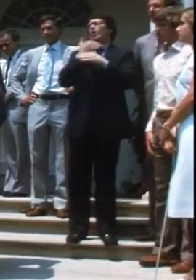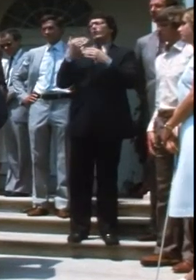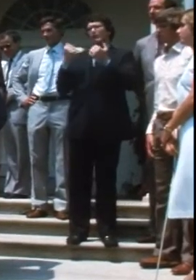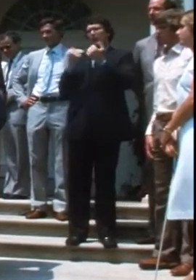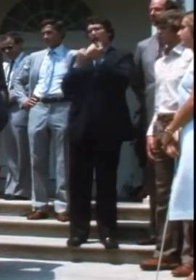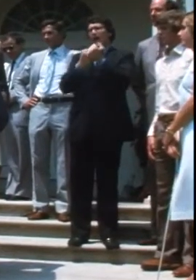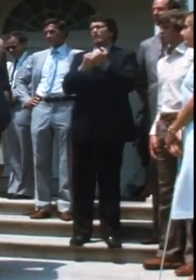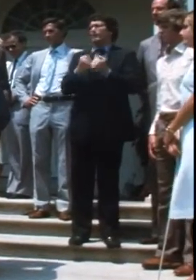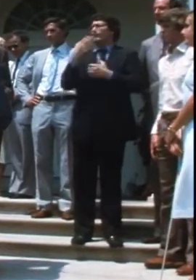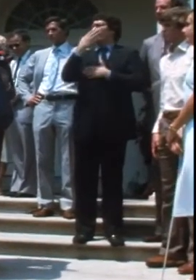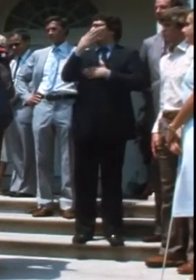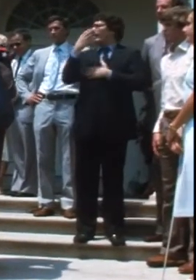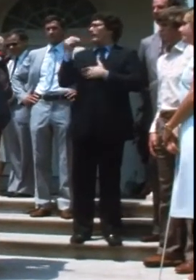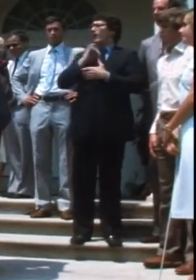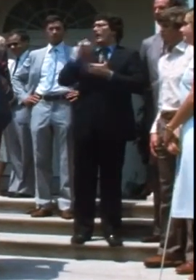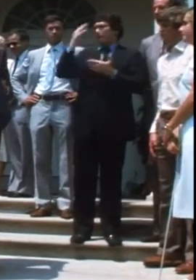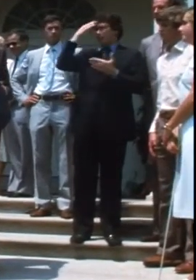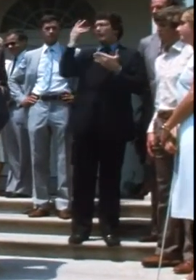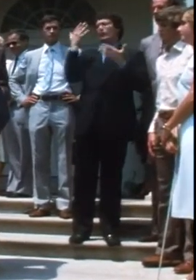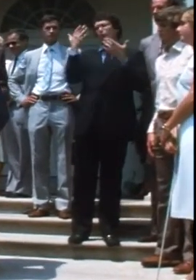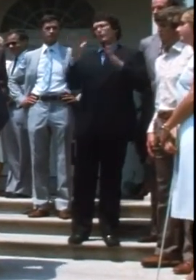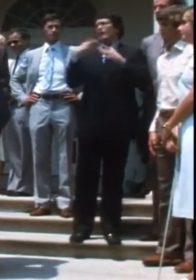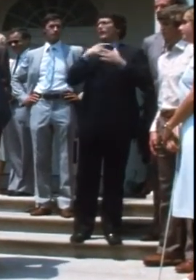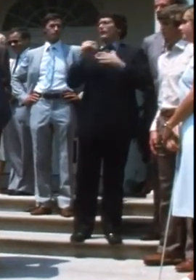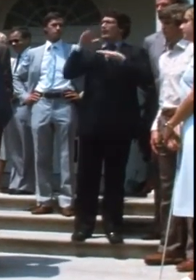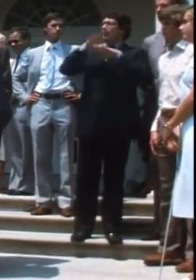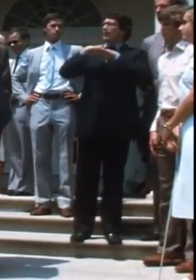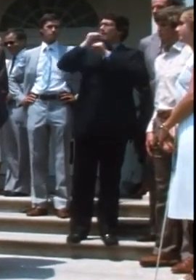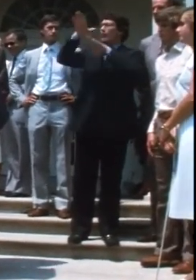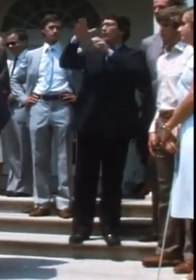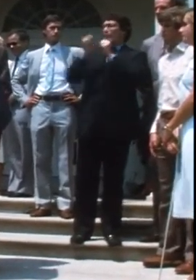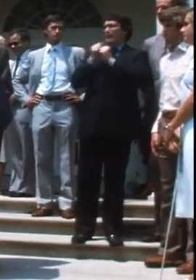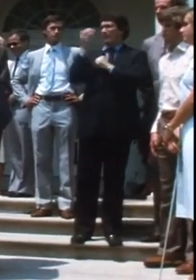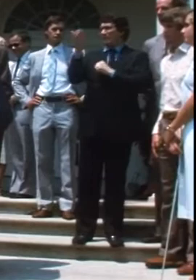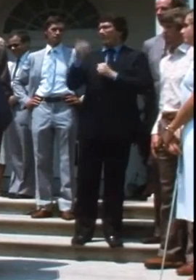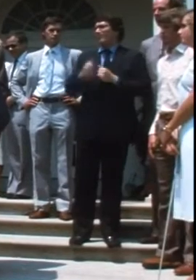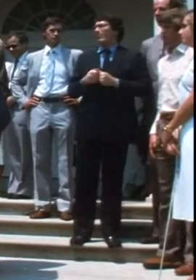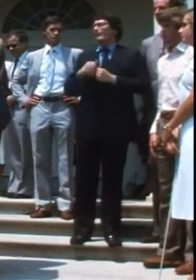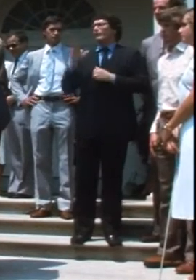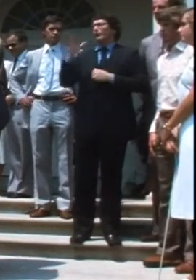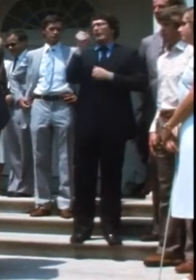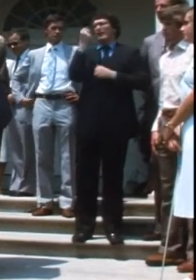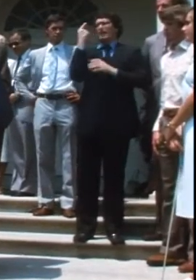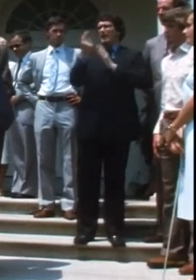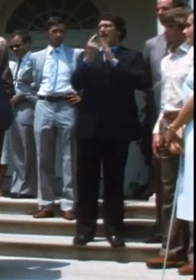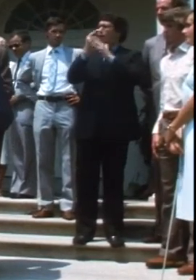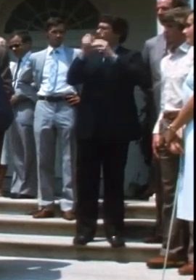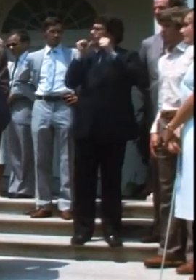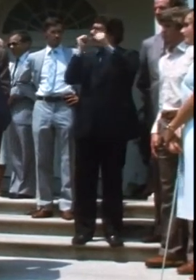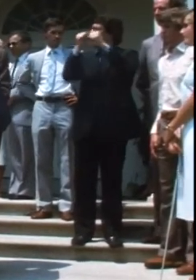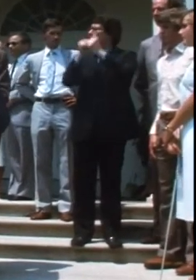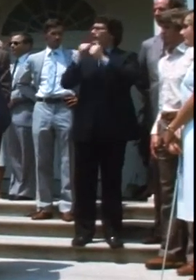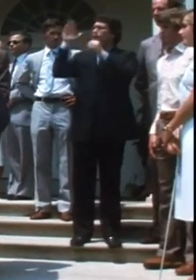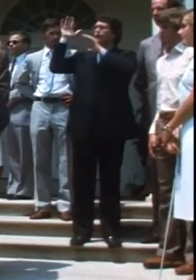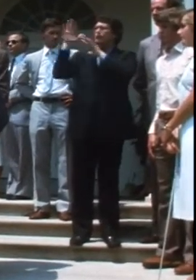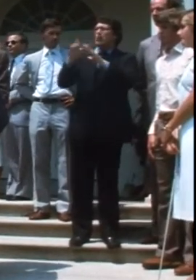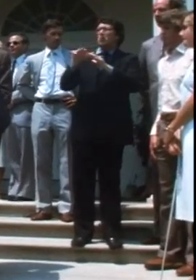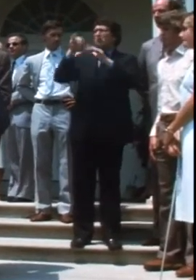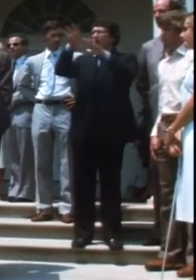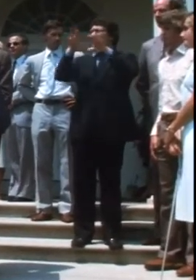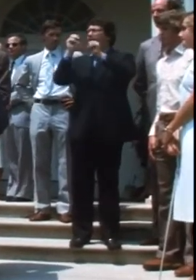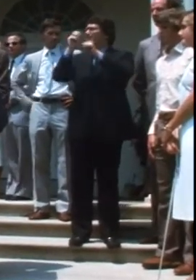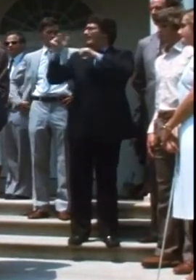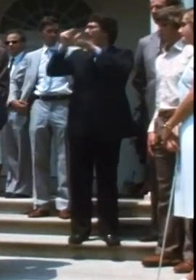behalf, and I know he would have liked to have been on the mountain with you. Your 11-hour battle with snow, ice,